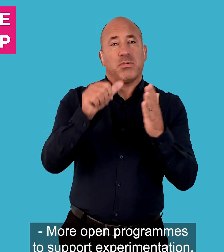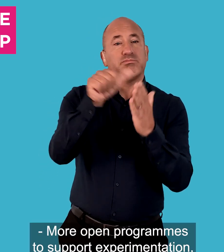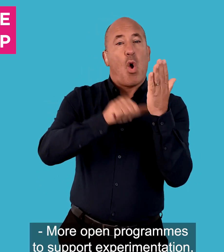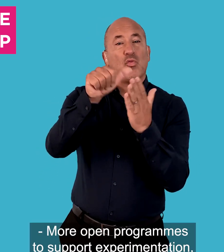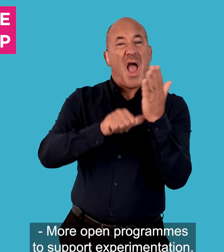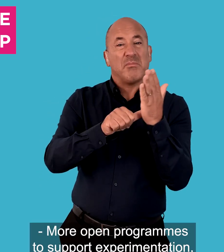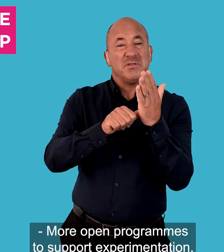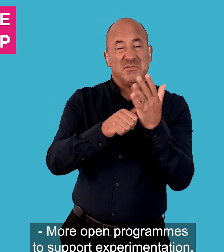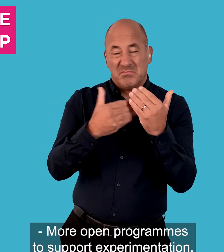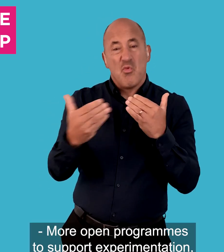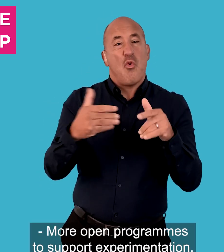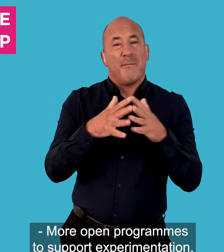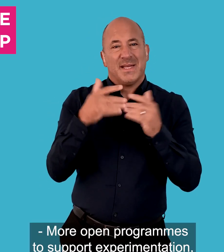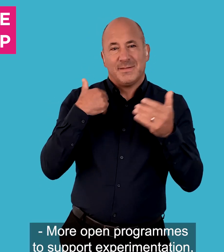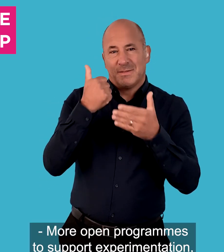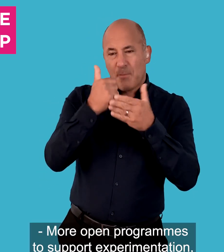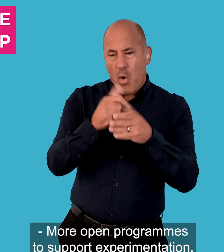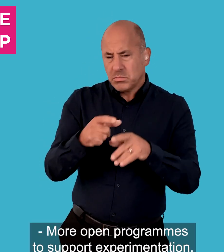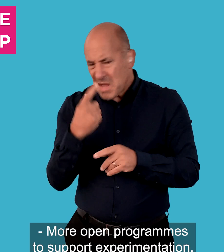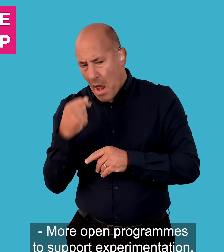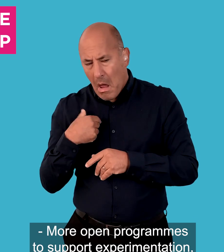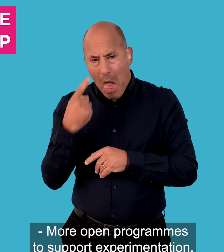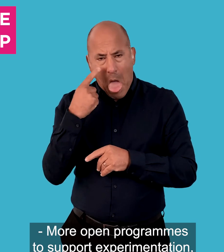More open programs to support experimentation,